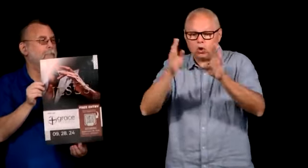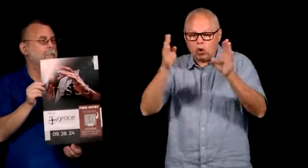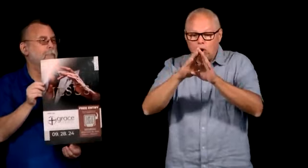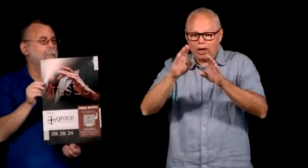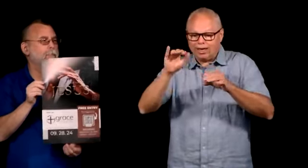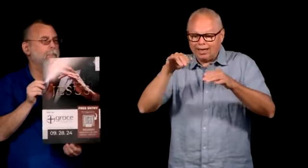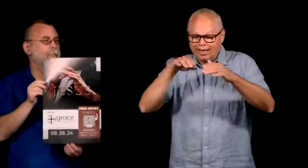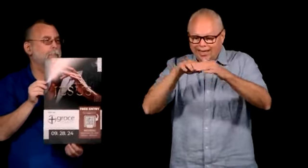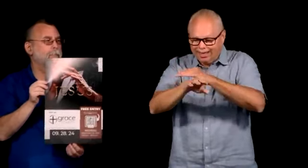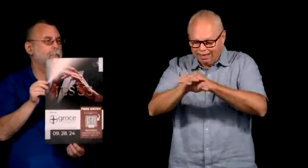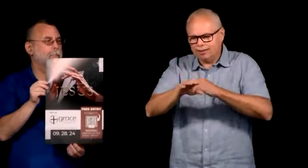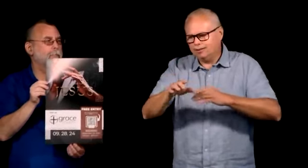So